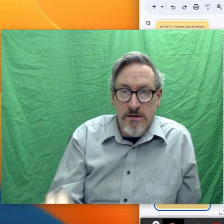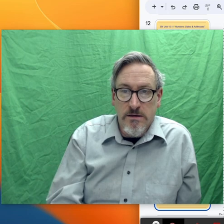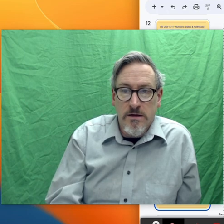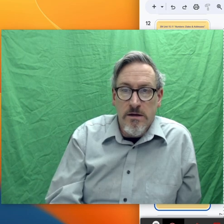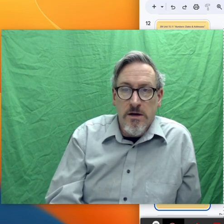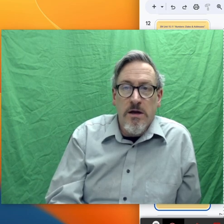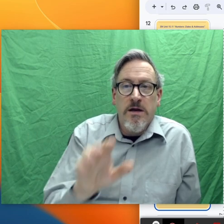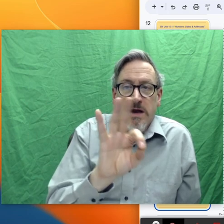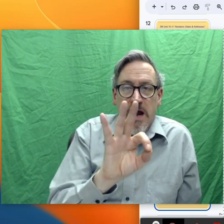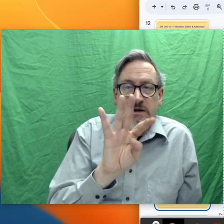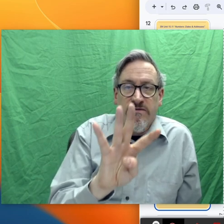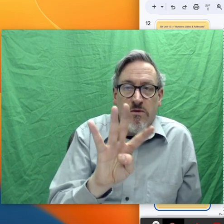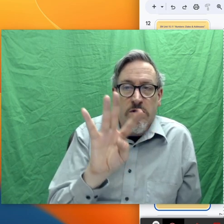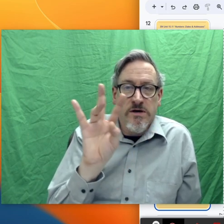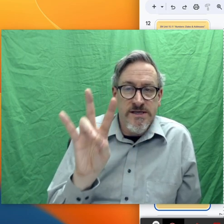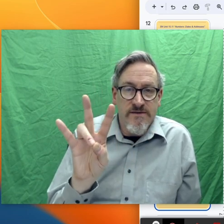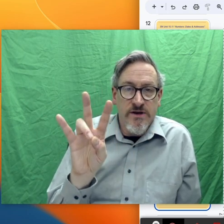34316,